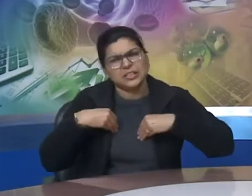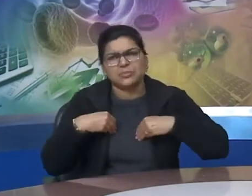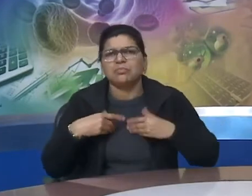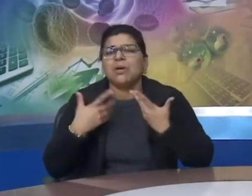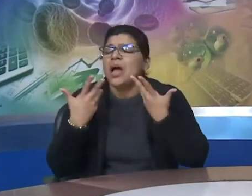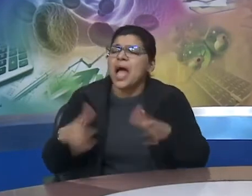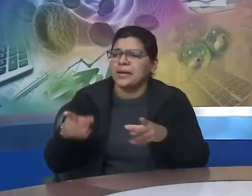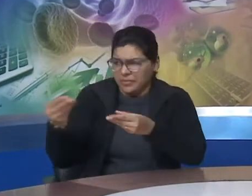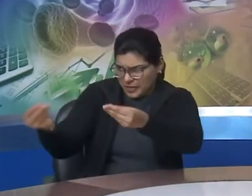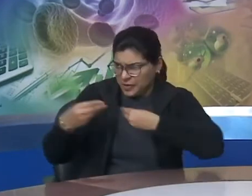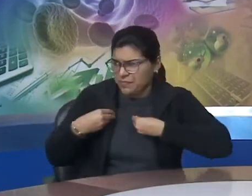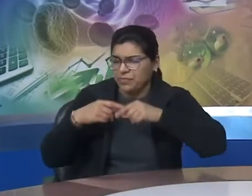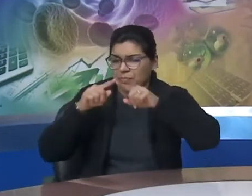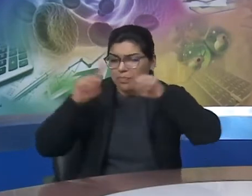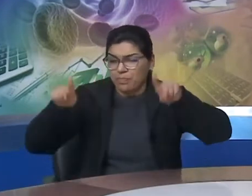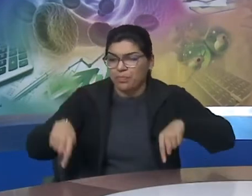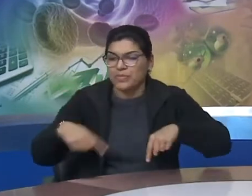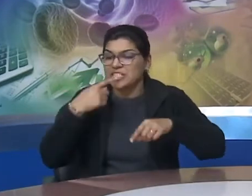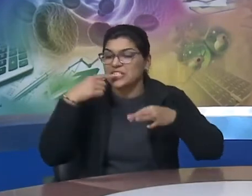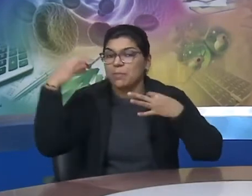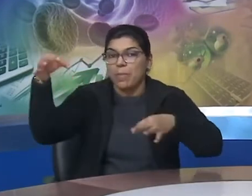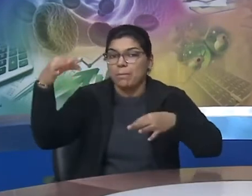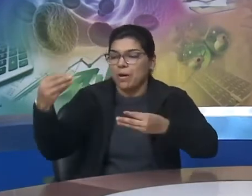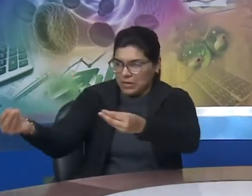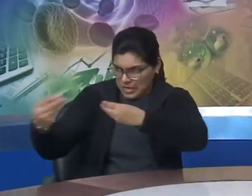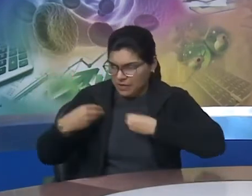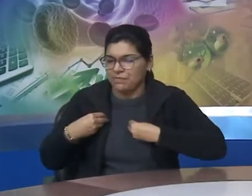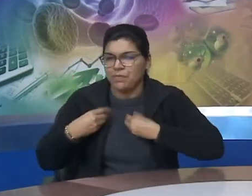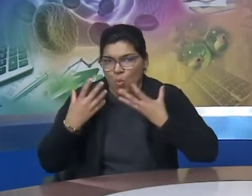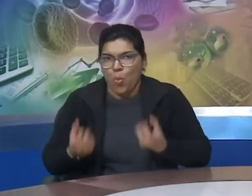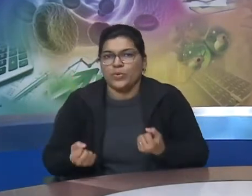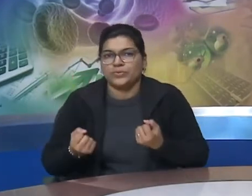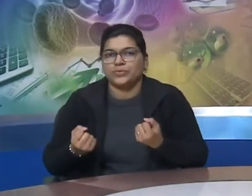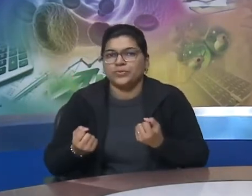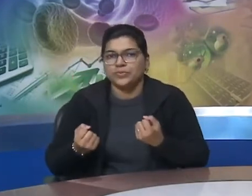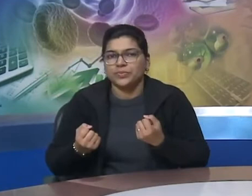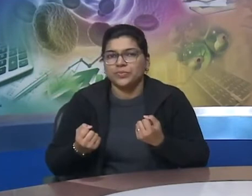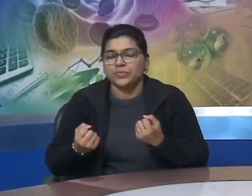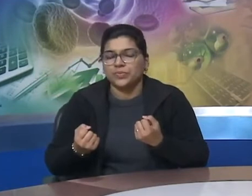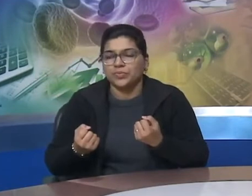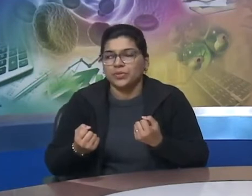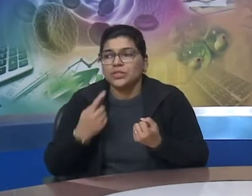for your life or death.